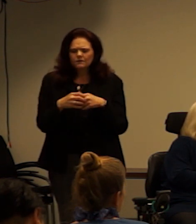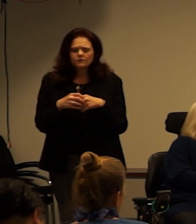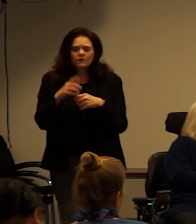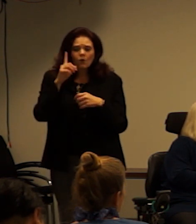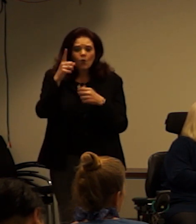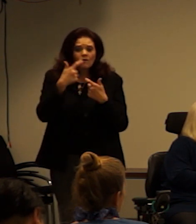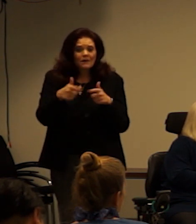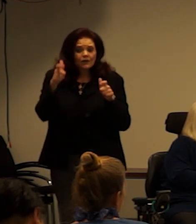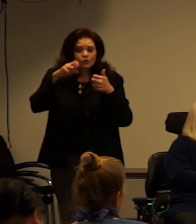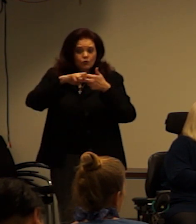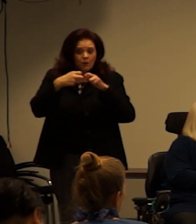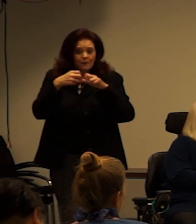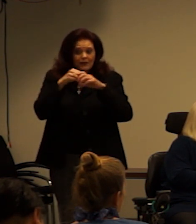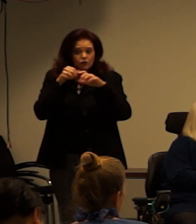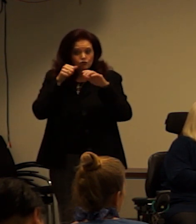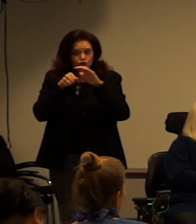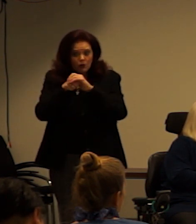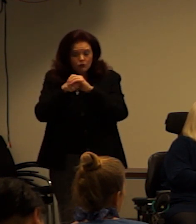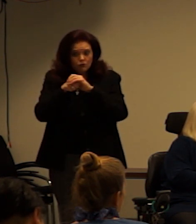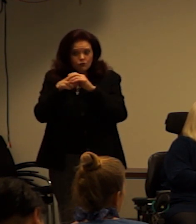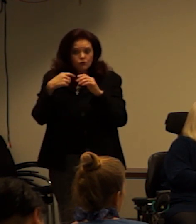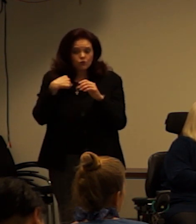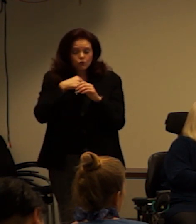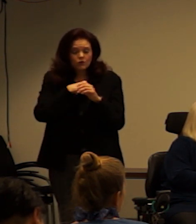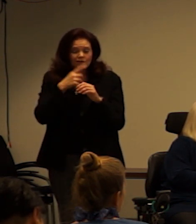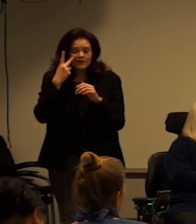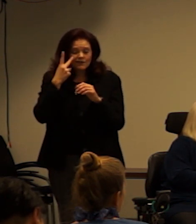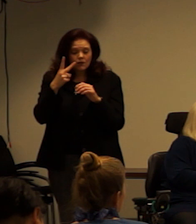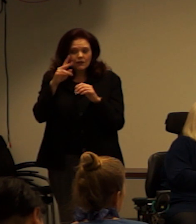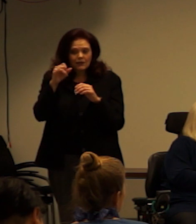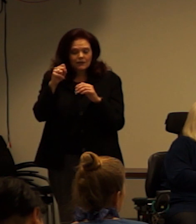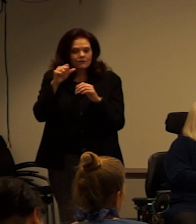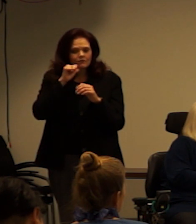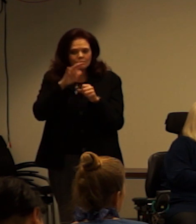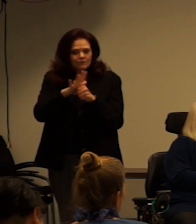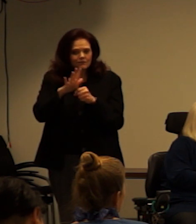Hurricane Katrina in the shelters was the lack of interpreter services.